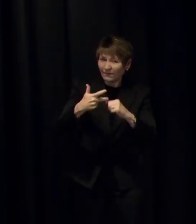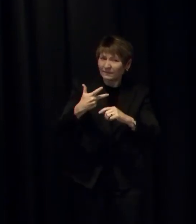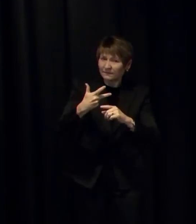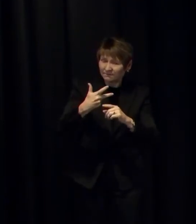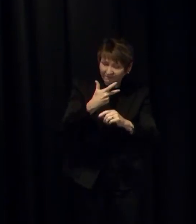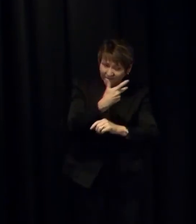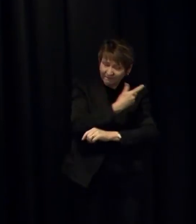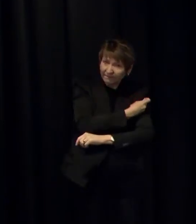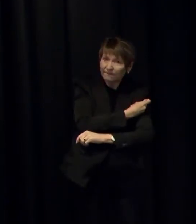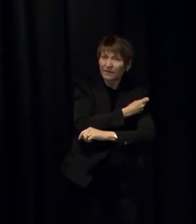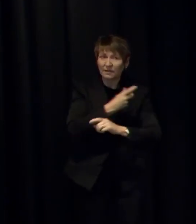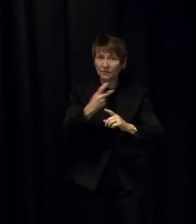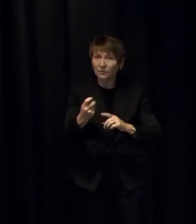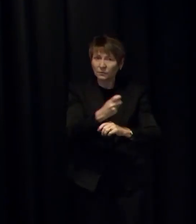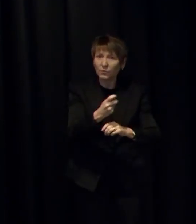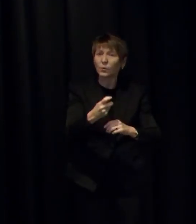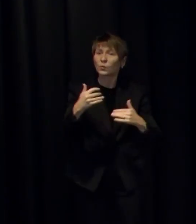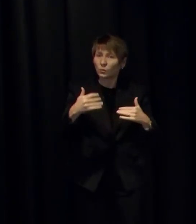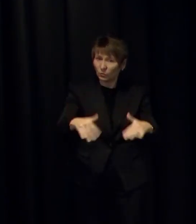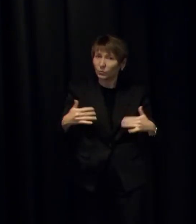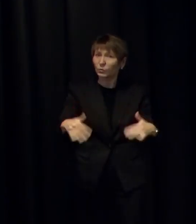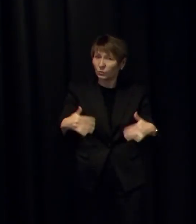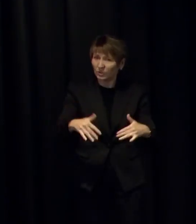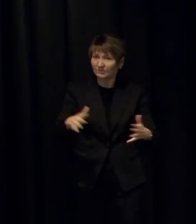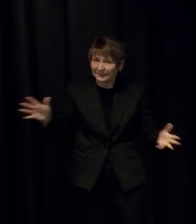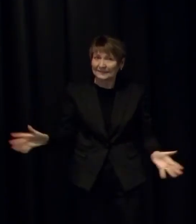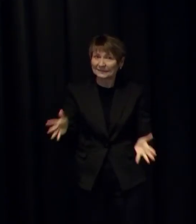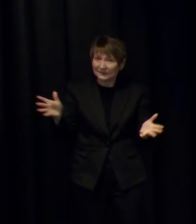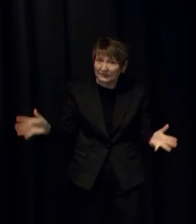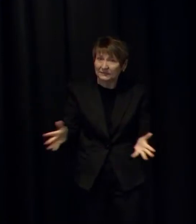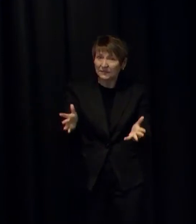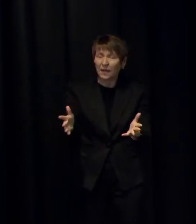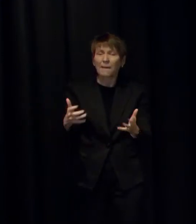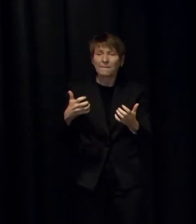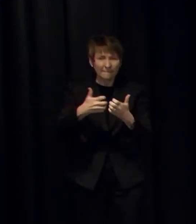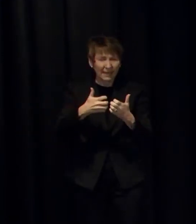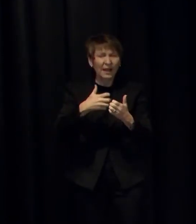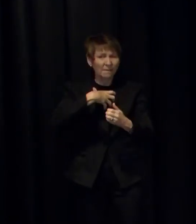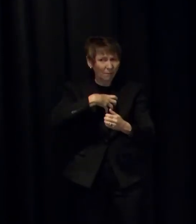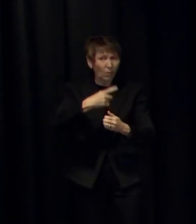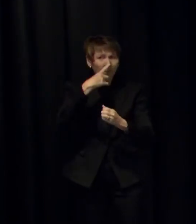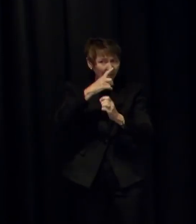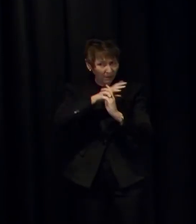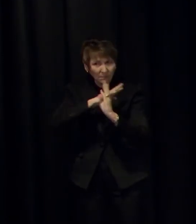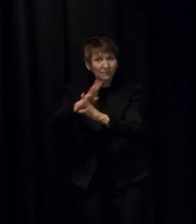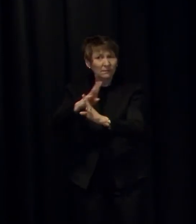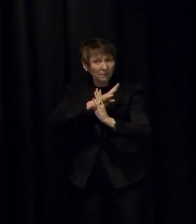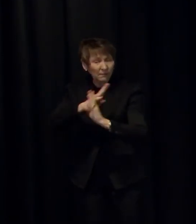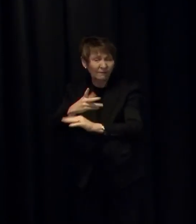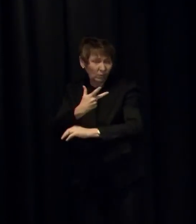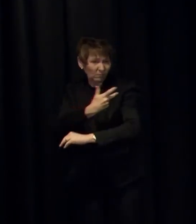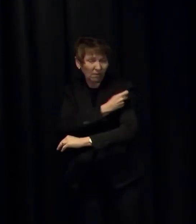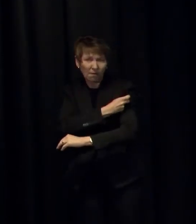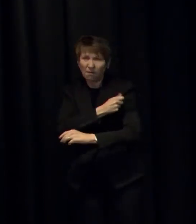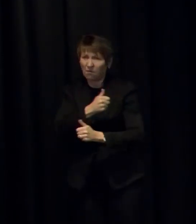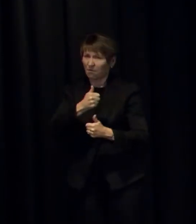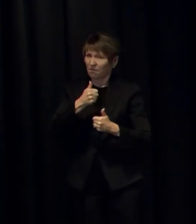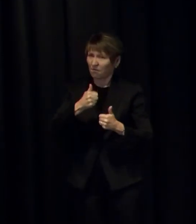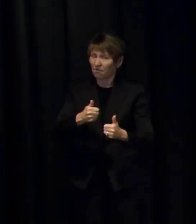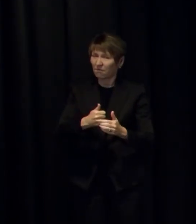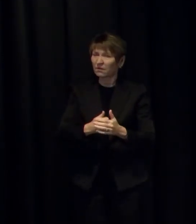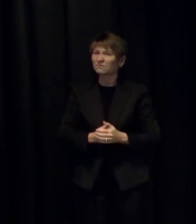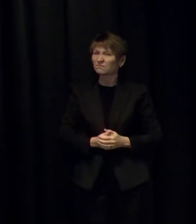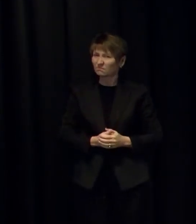had huge uptick in our vaccination. We've gone from 0